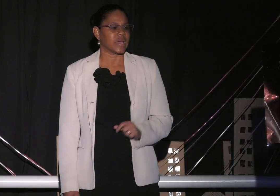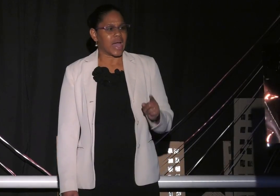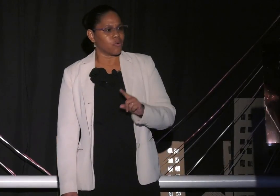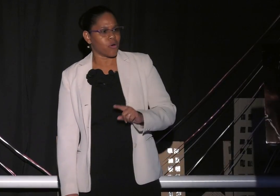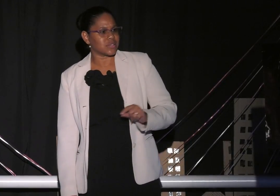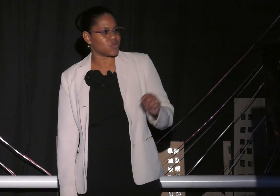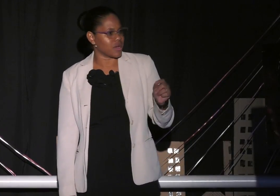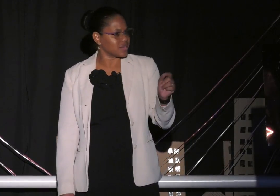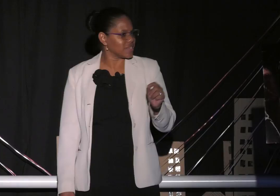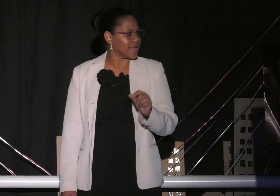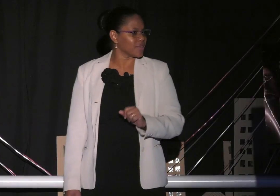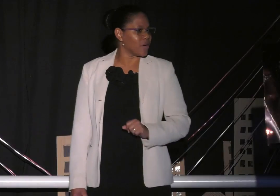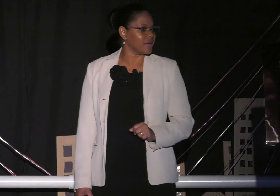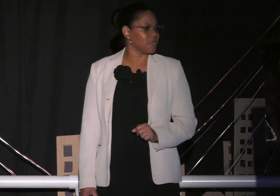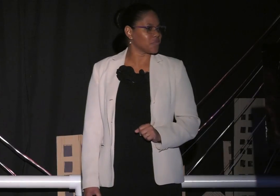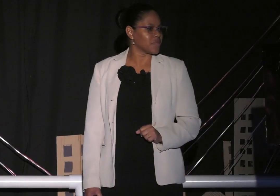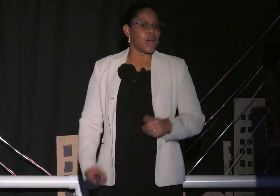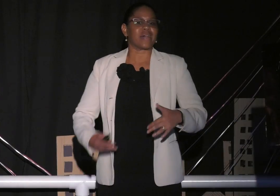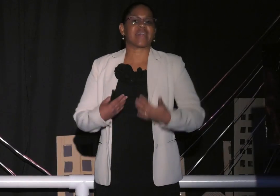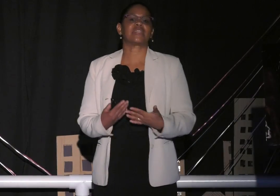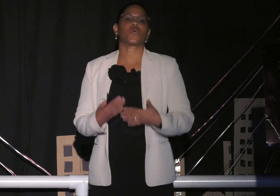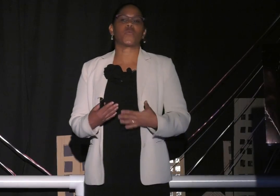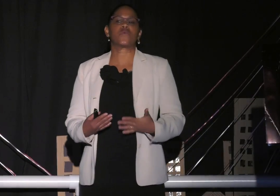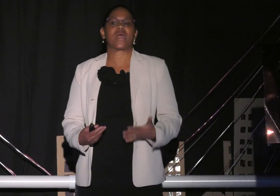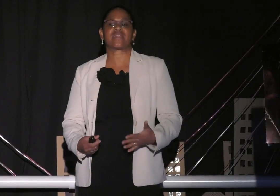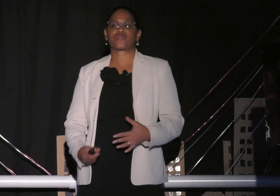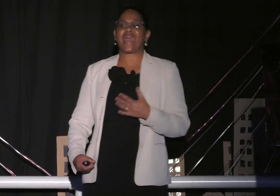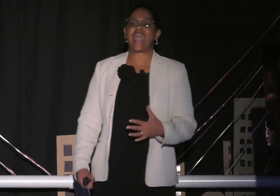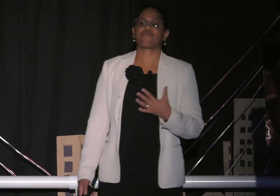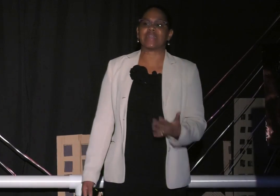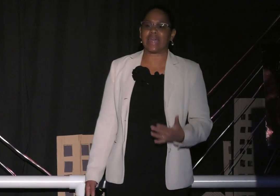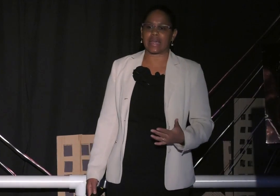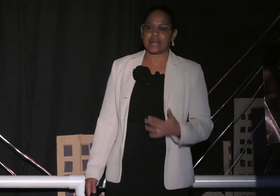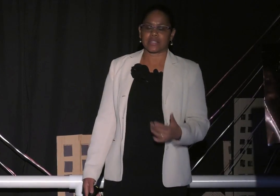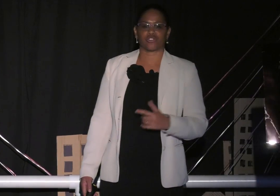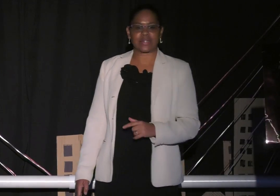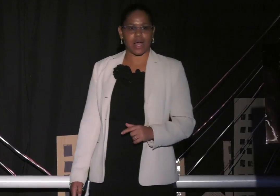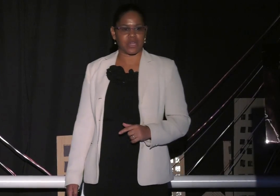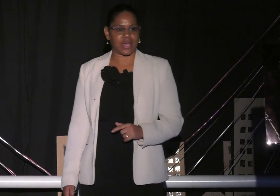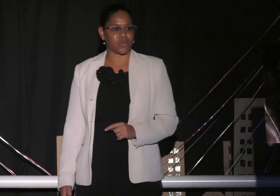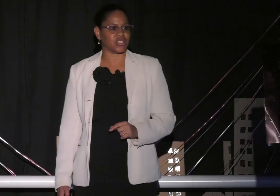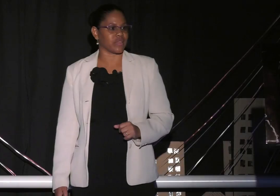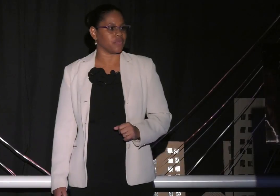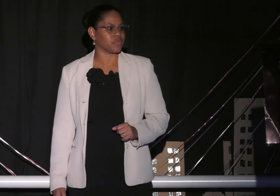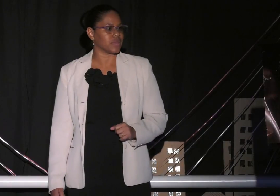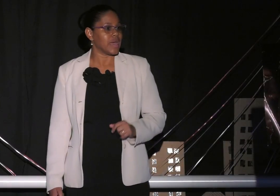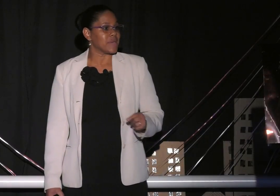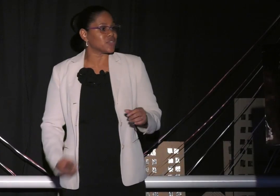I won't pause too long. This is gonna take a little while. But that's what we went through every day to try to communicate with each other. Because